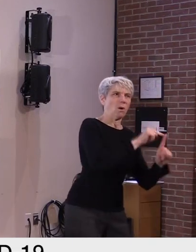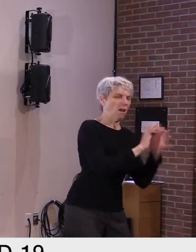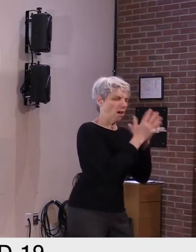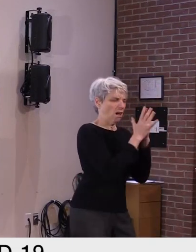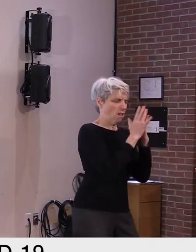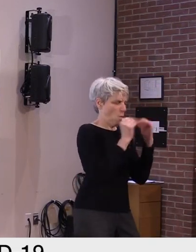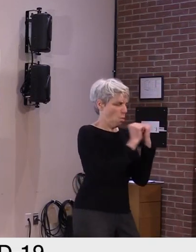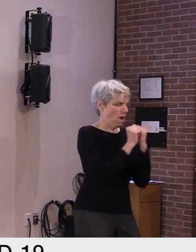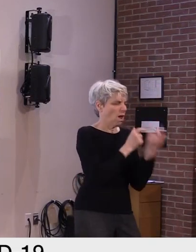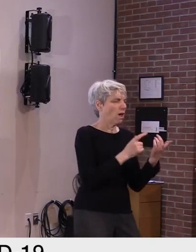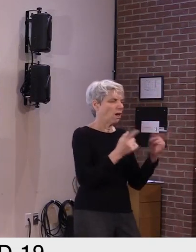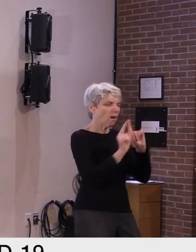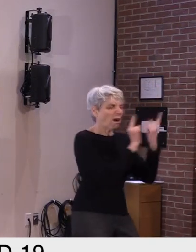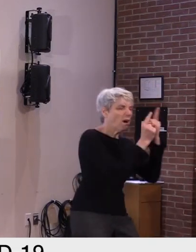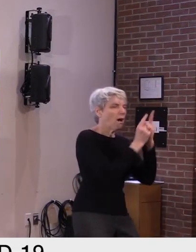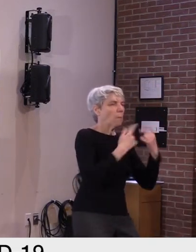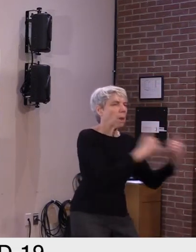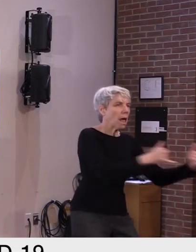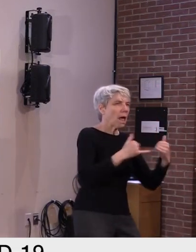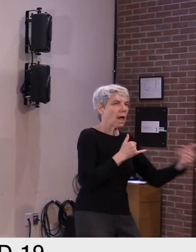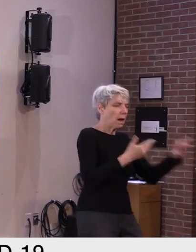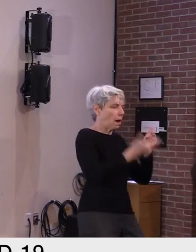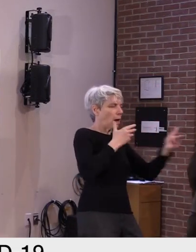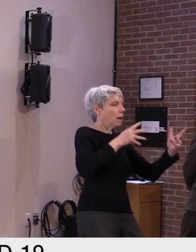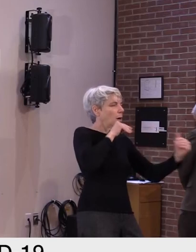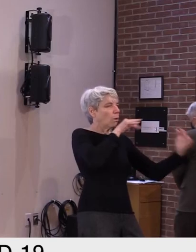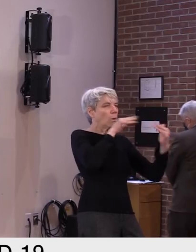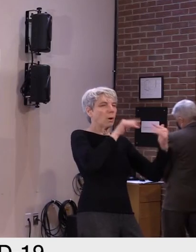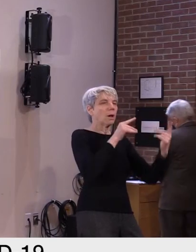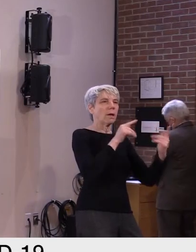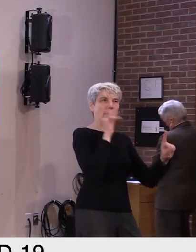on a hockey rink, on a court, indoors, etc.